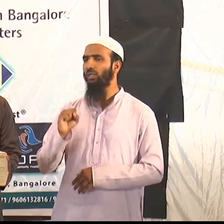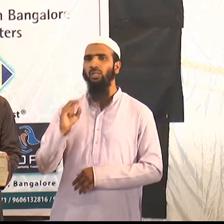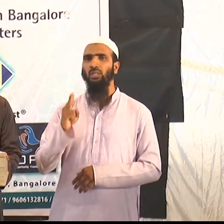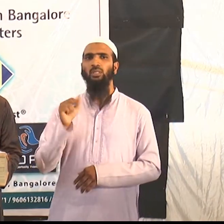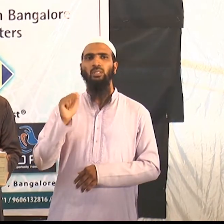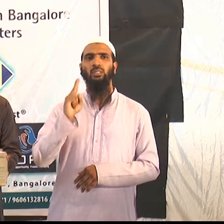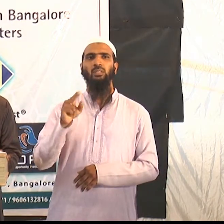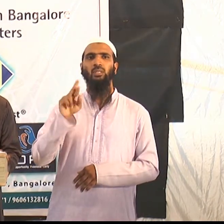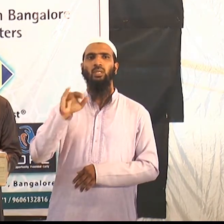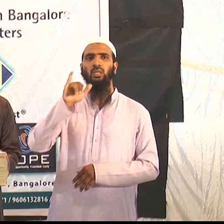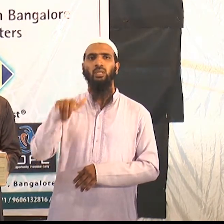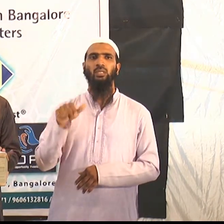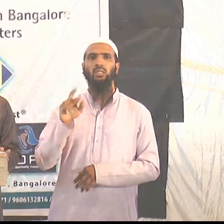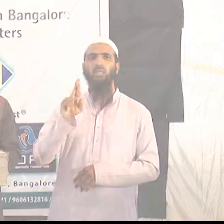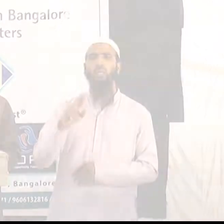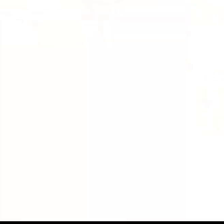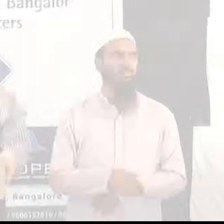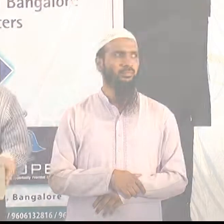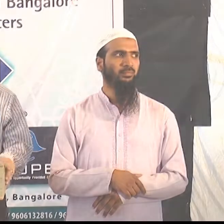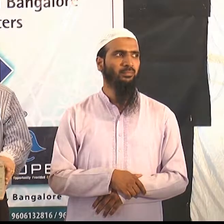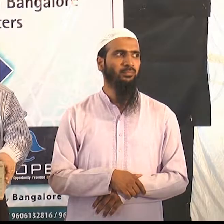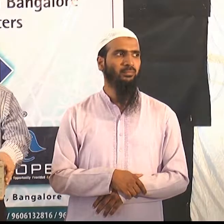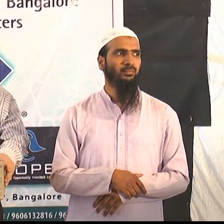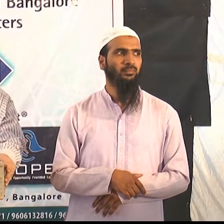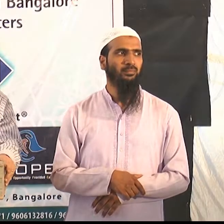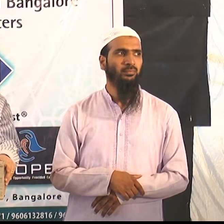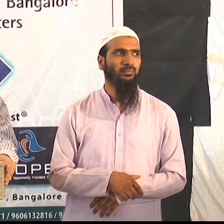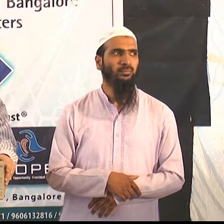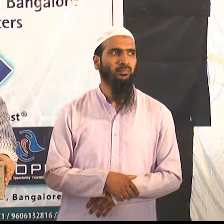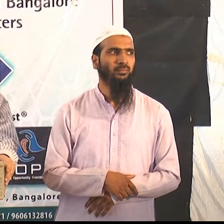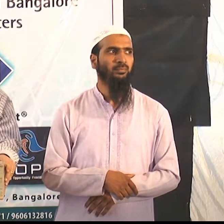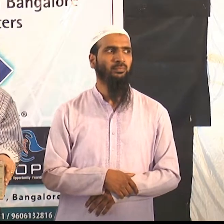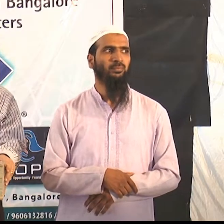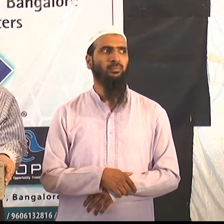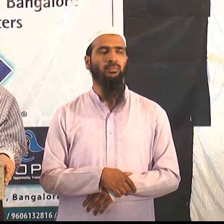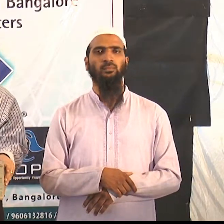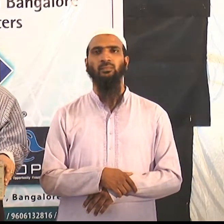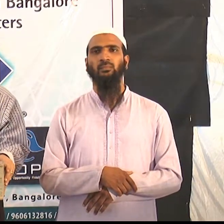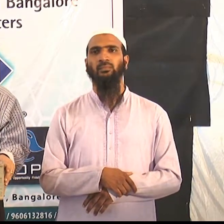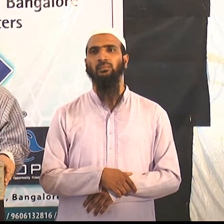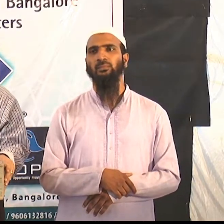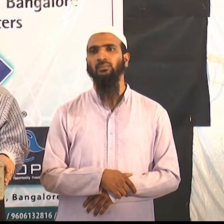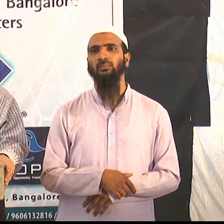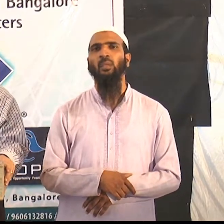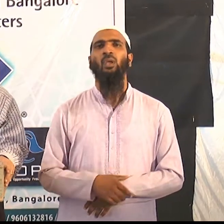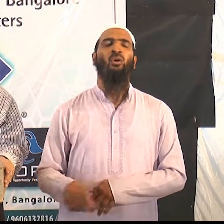to address by the Parsi community representative. Bismillah Rahman Rahim. Assalamu